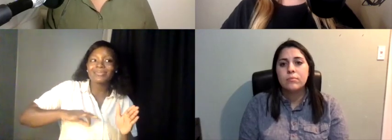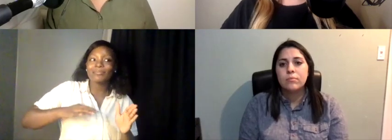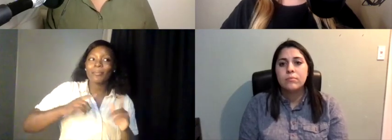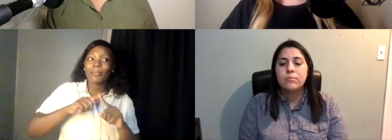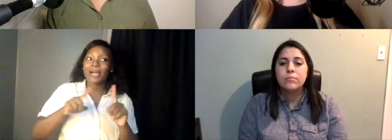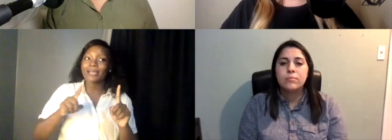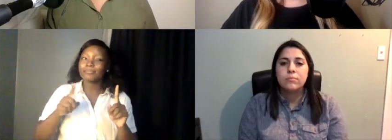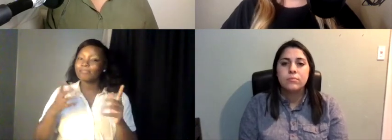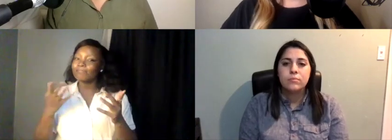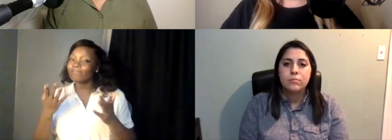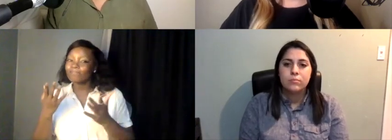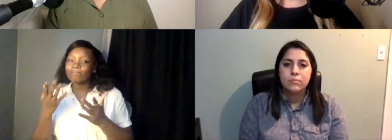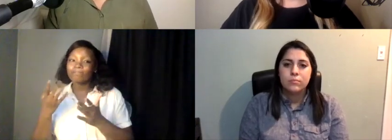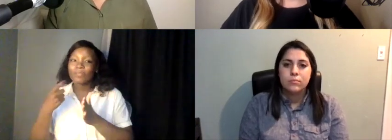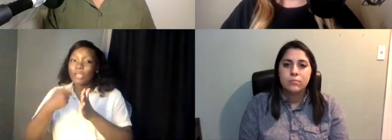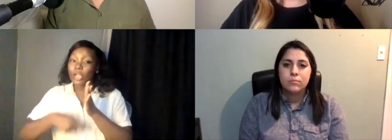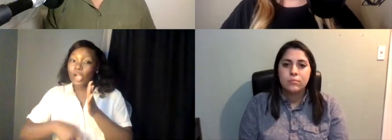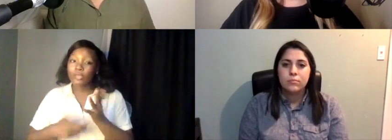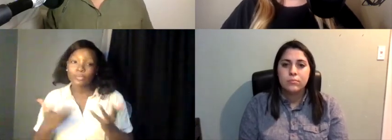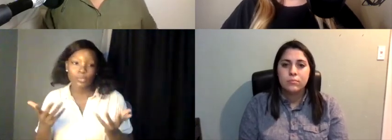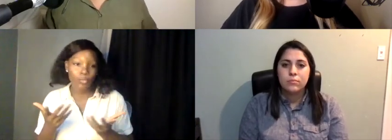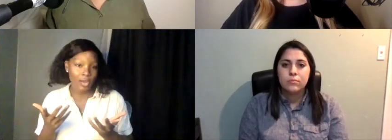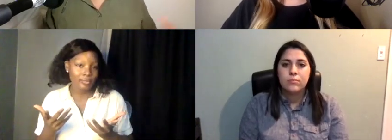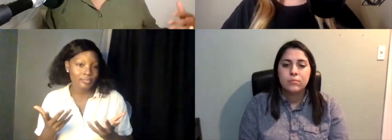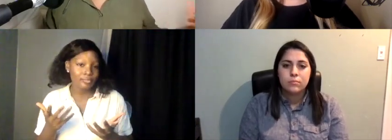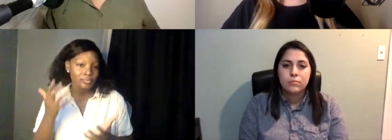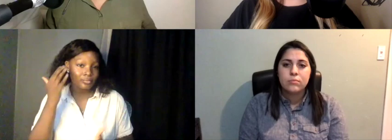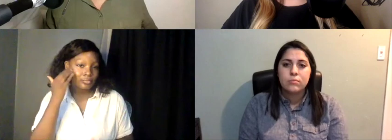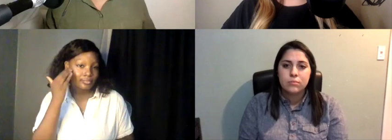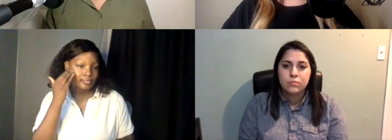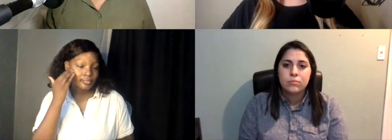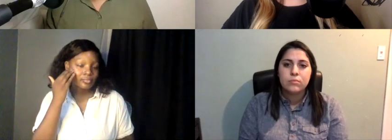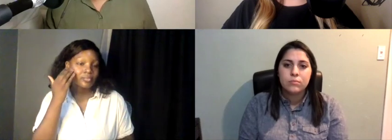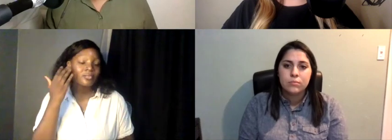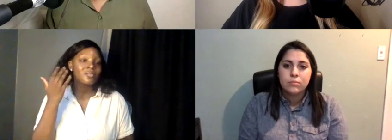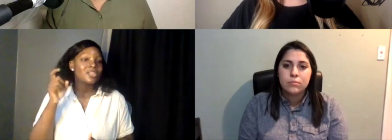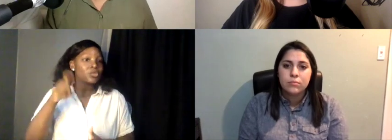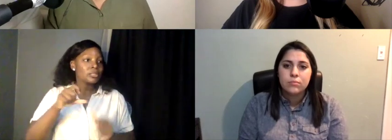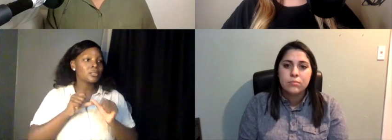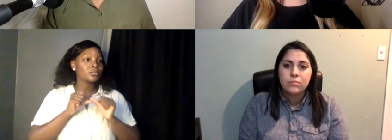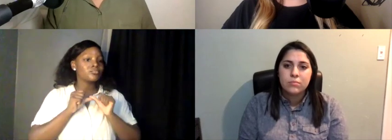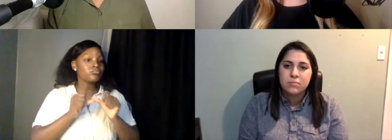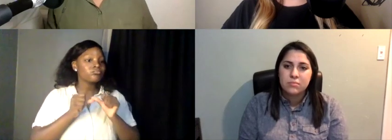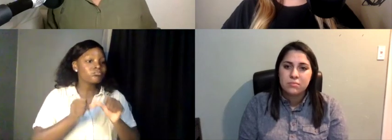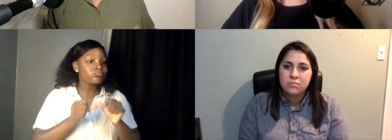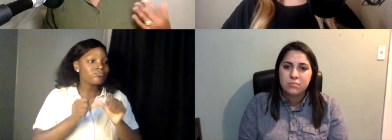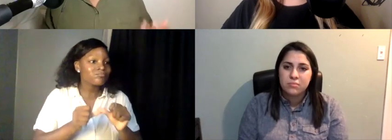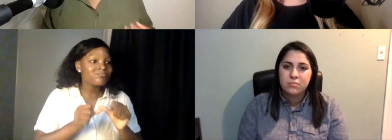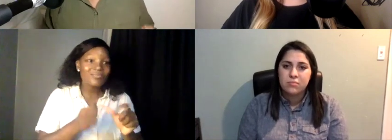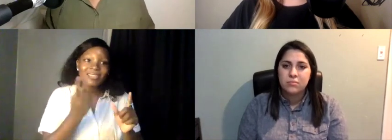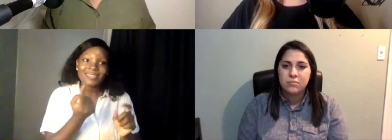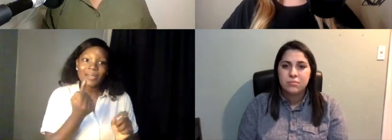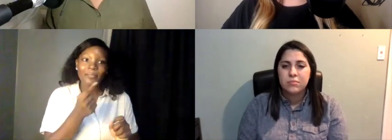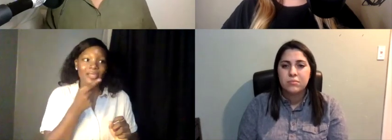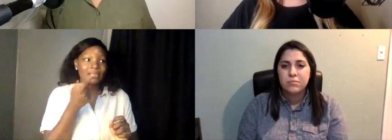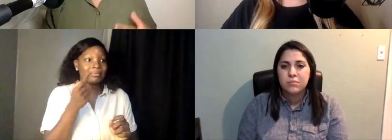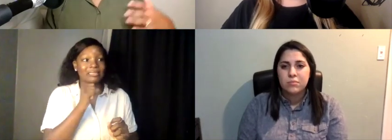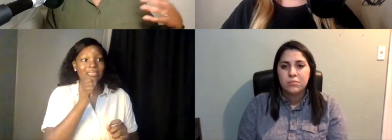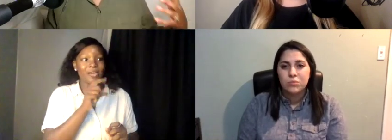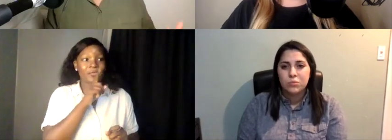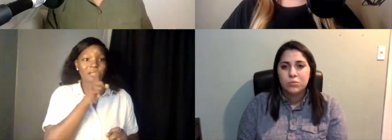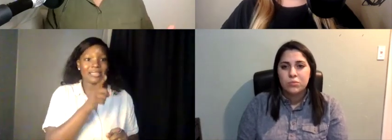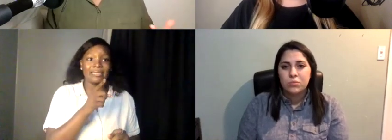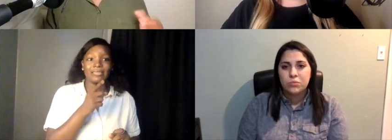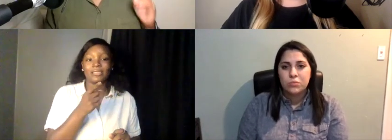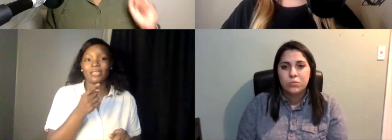Like, at what cost do you have to continue doing something that you know is not good for you, or not even necessarily not good for you, but just